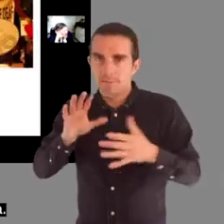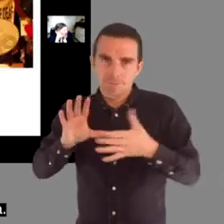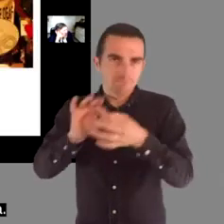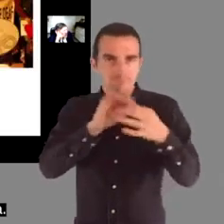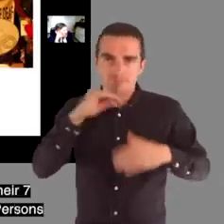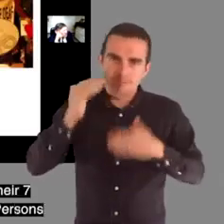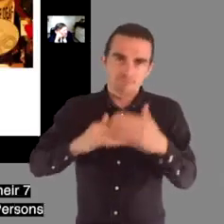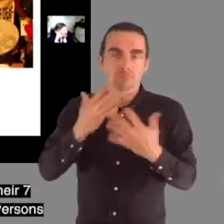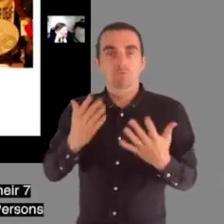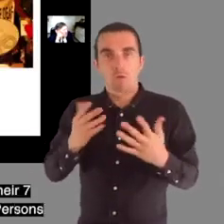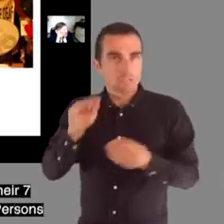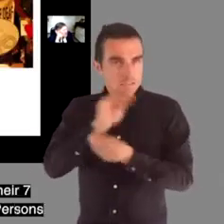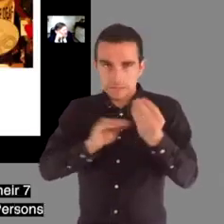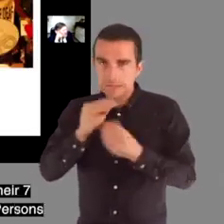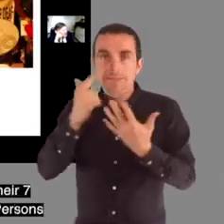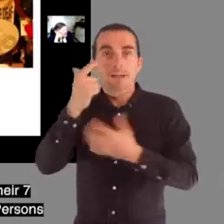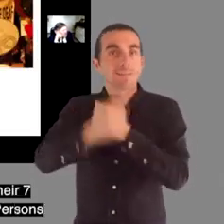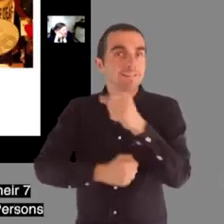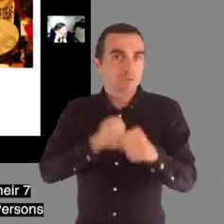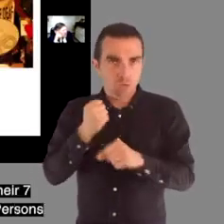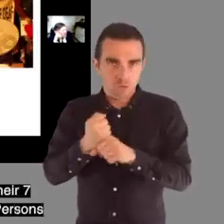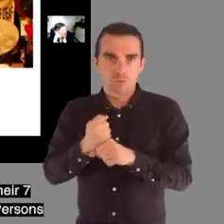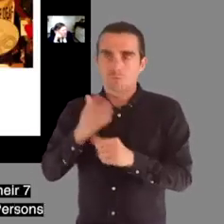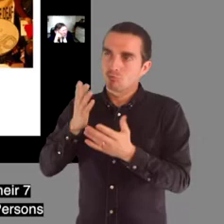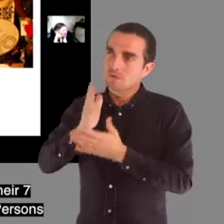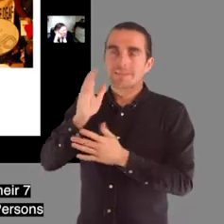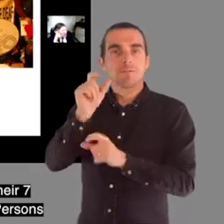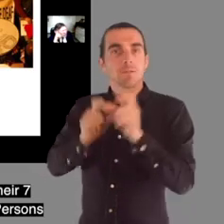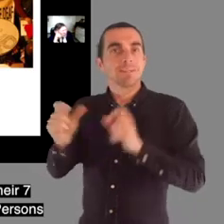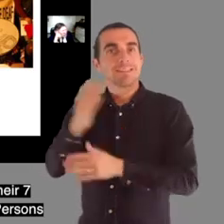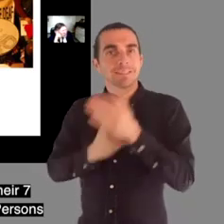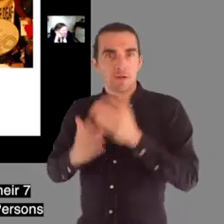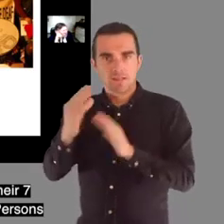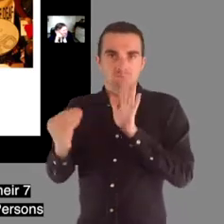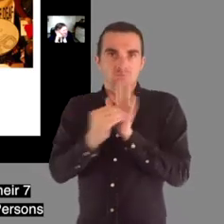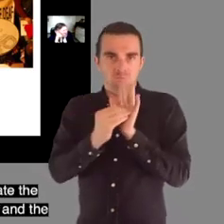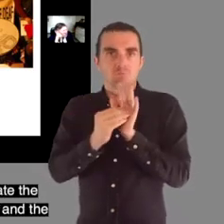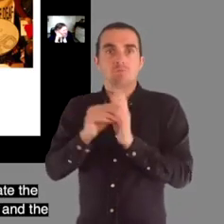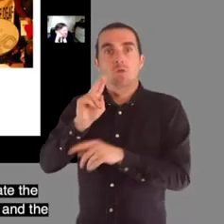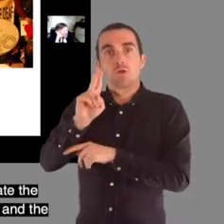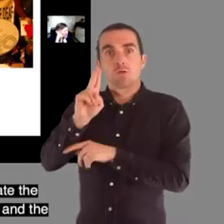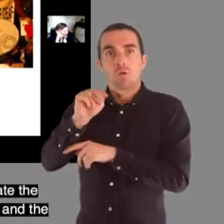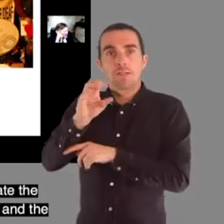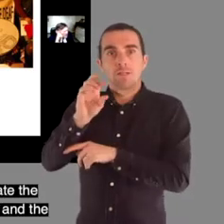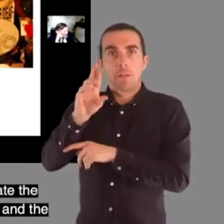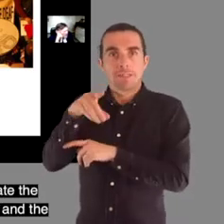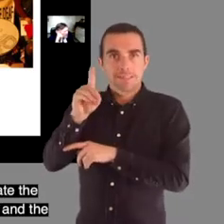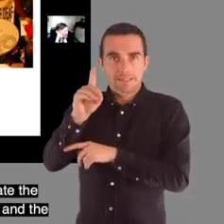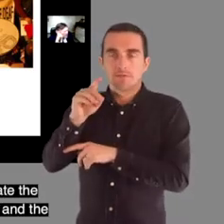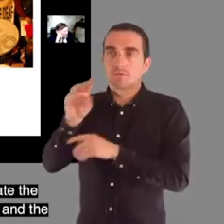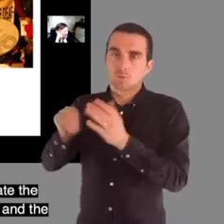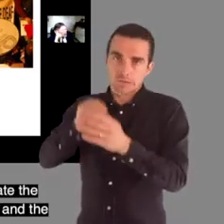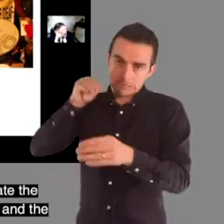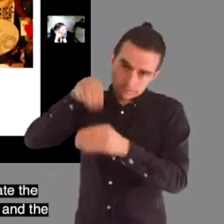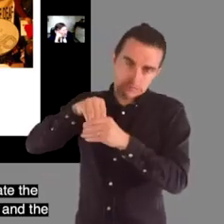India. And it was put in practice in their 7-year struggle for the Rights of Persons with Disabilities Act,